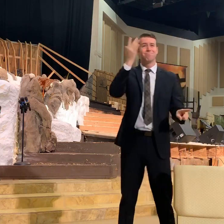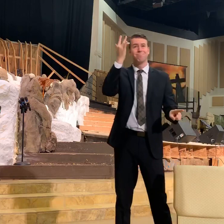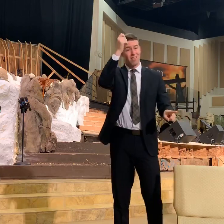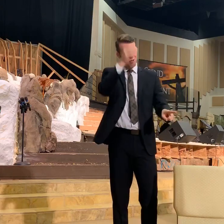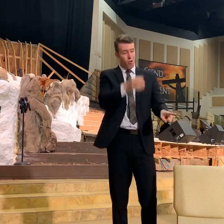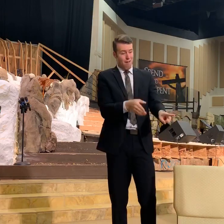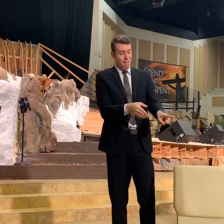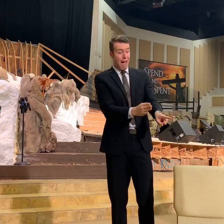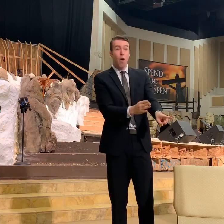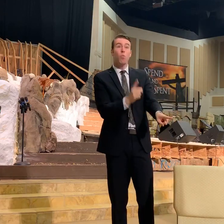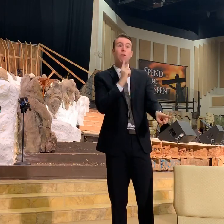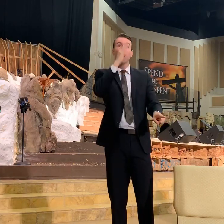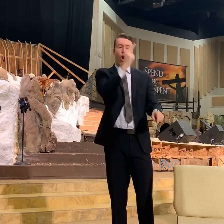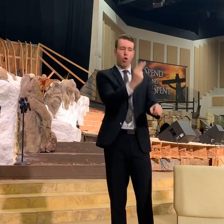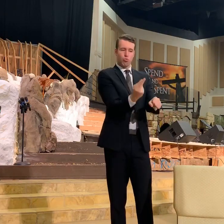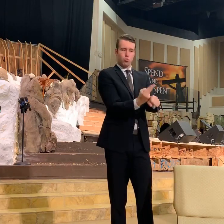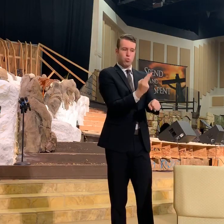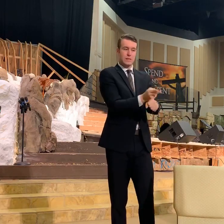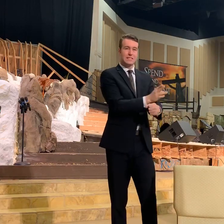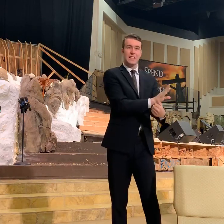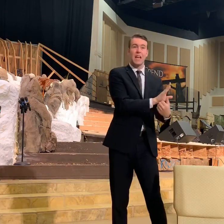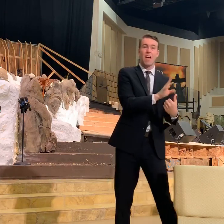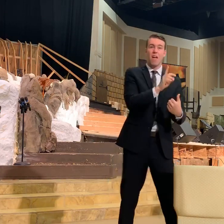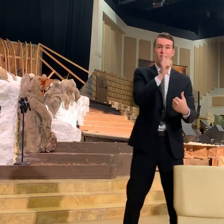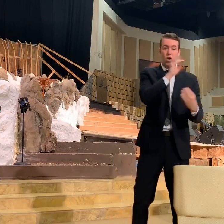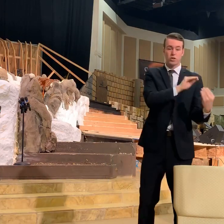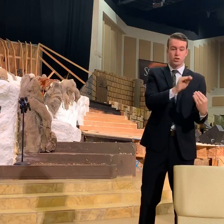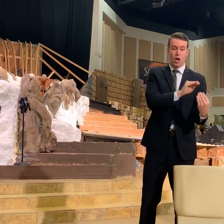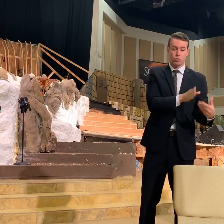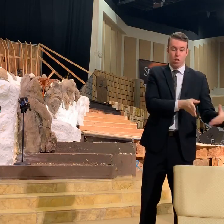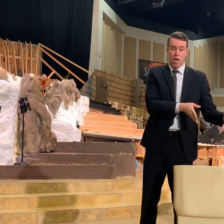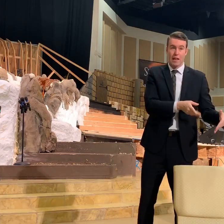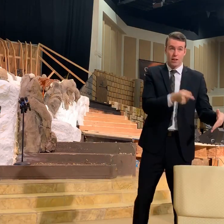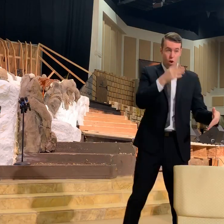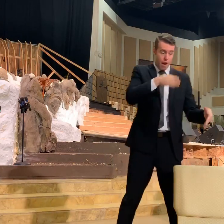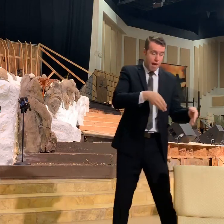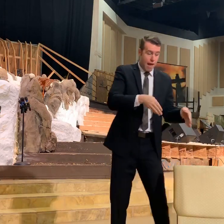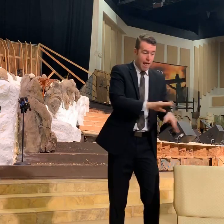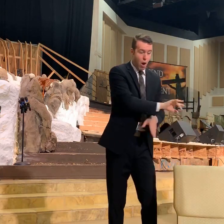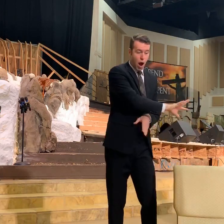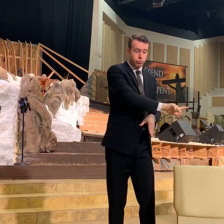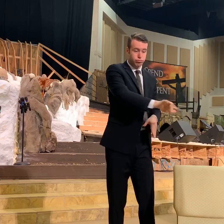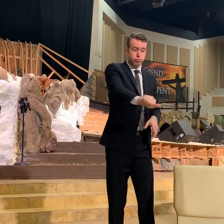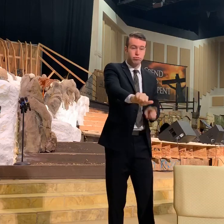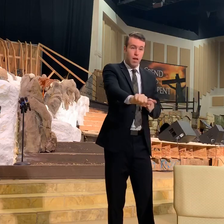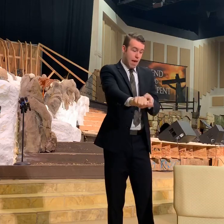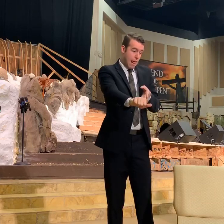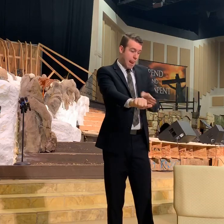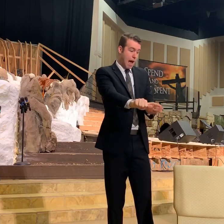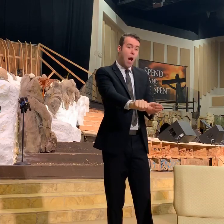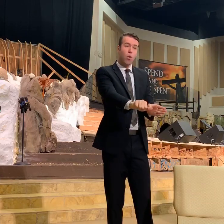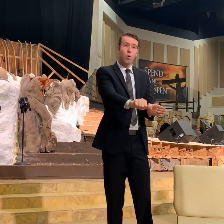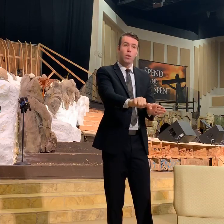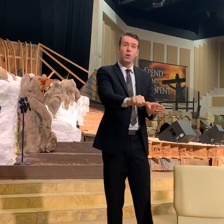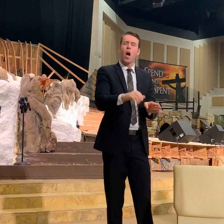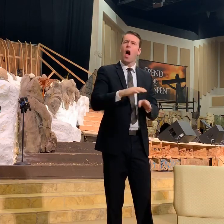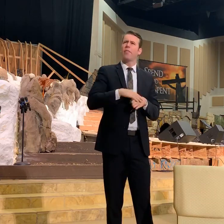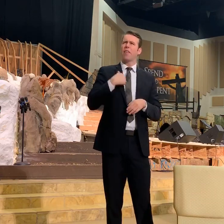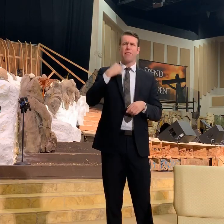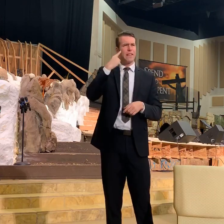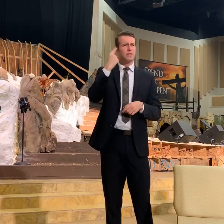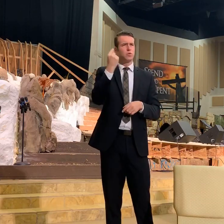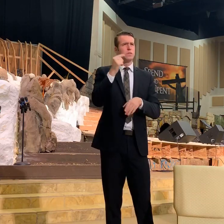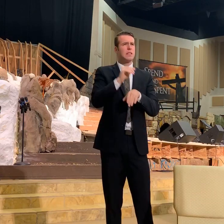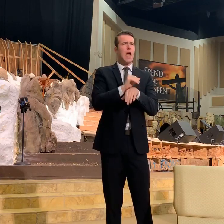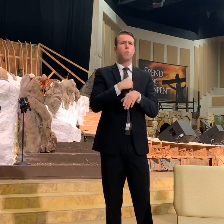fact, He uses it. And there are indications, as we talked about, I think on Tuesday night it was, we talked